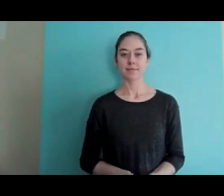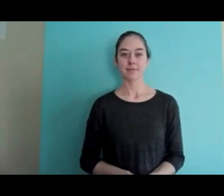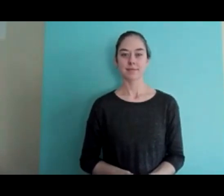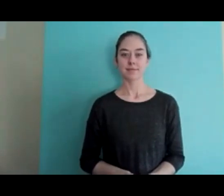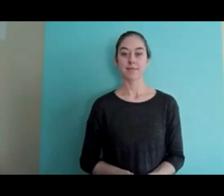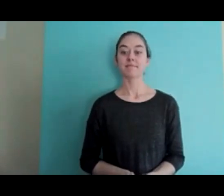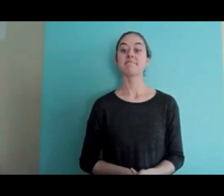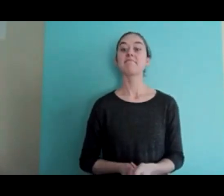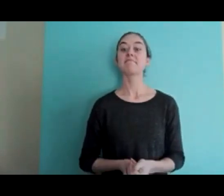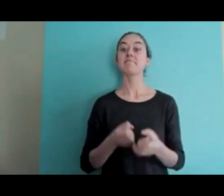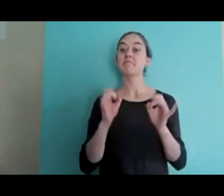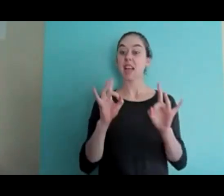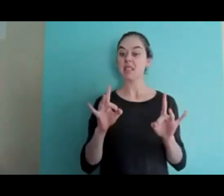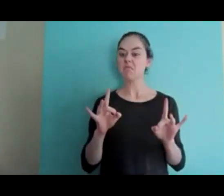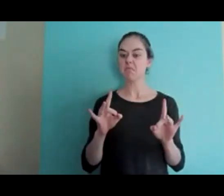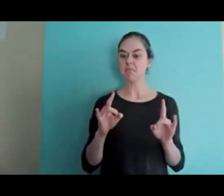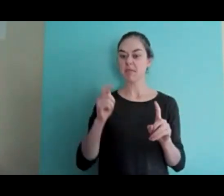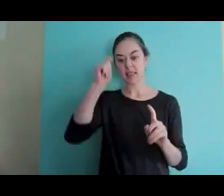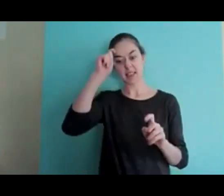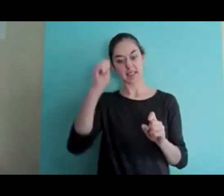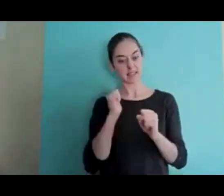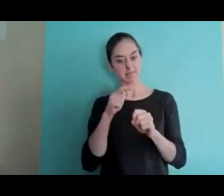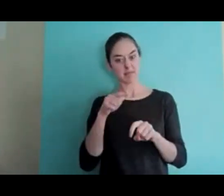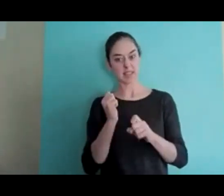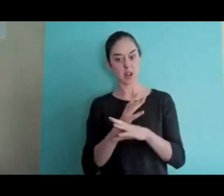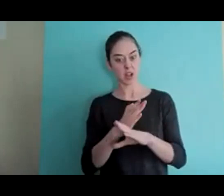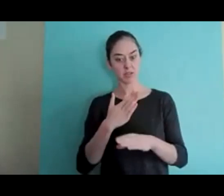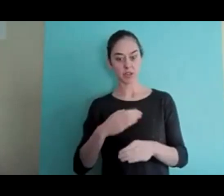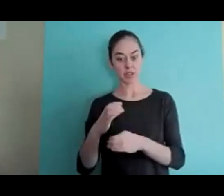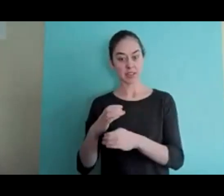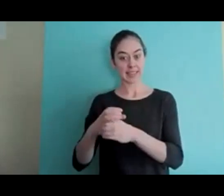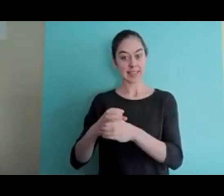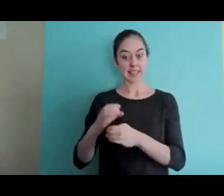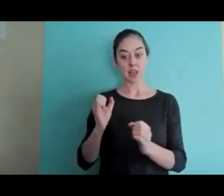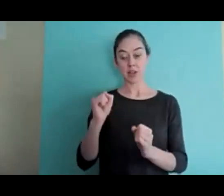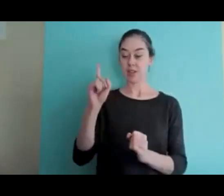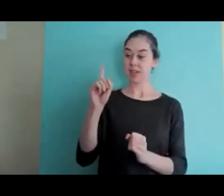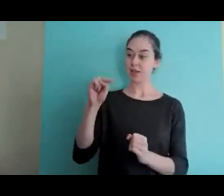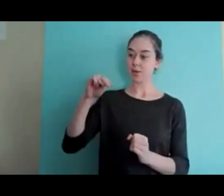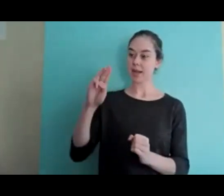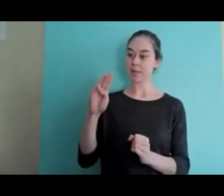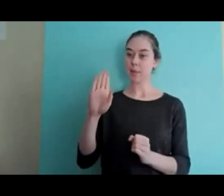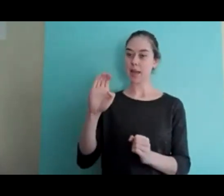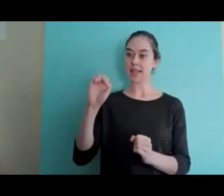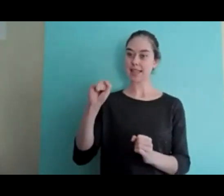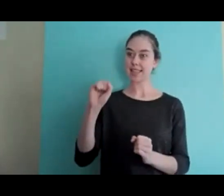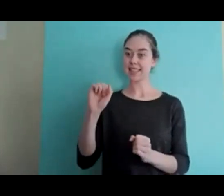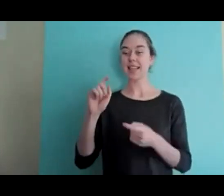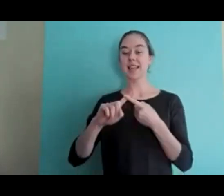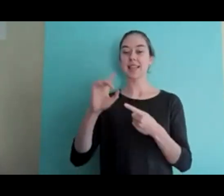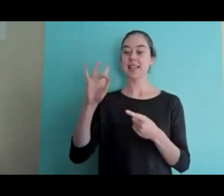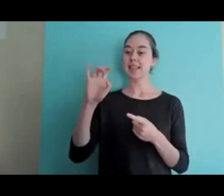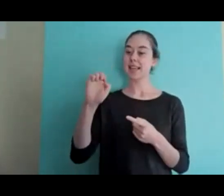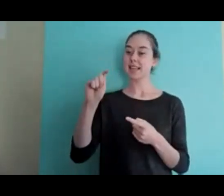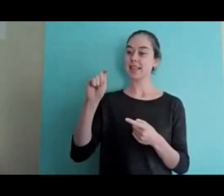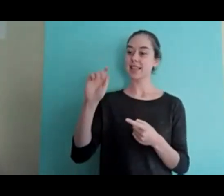Yeah, so that's all we kind of need for today. The small dumbbells or the kettlebell or alternatively tins or